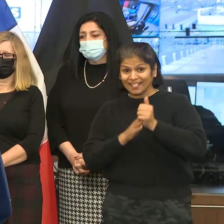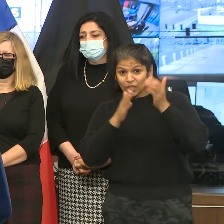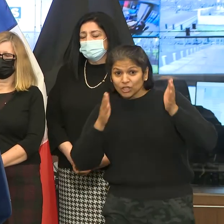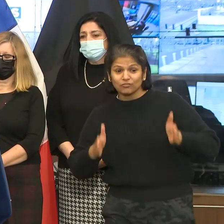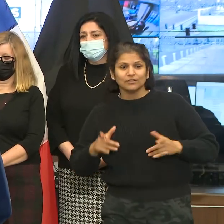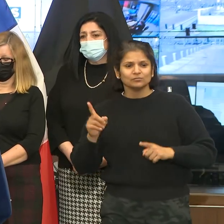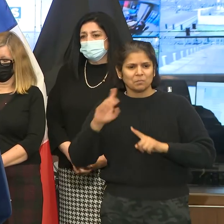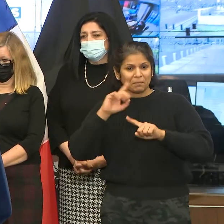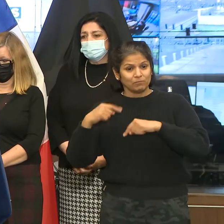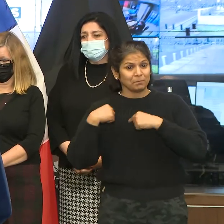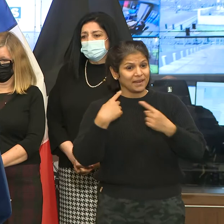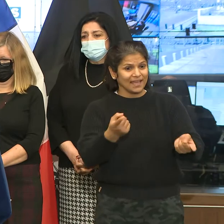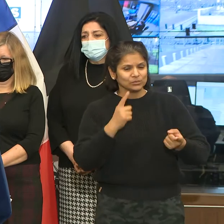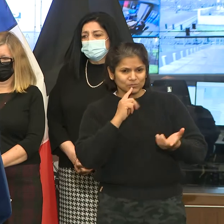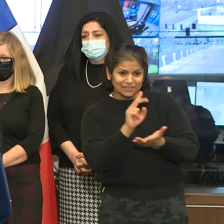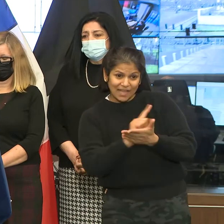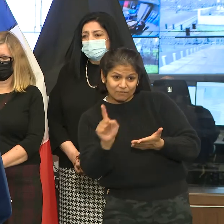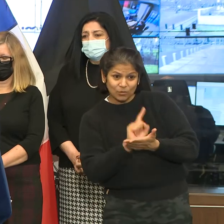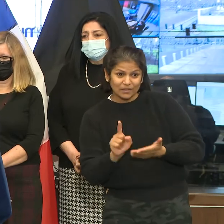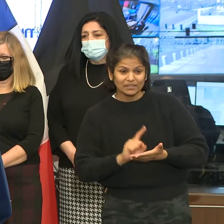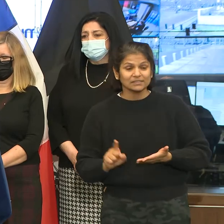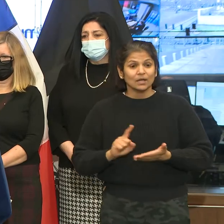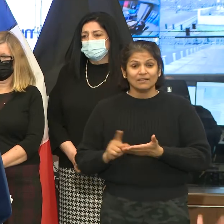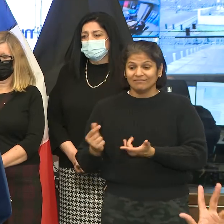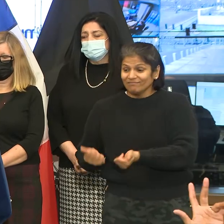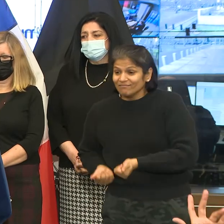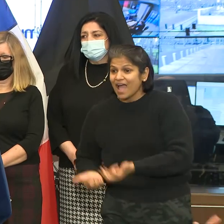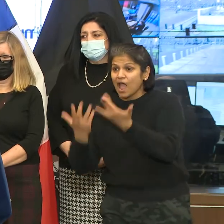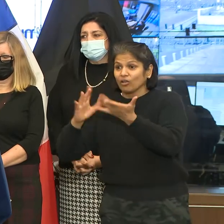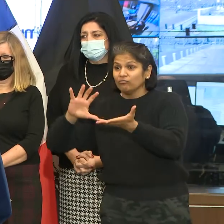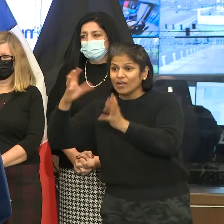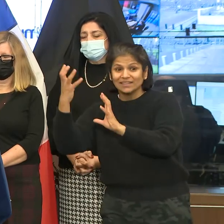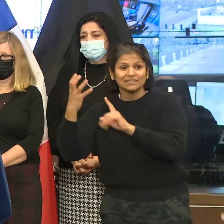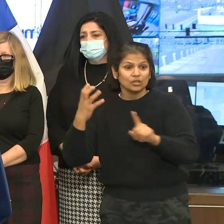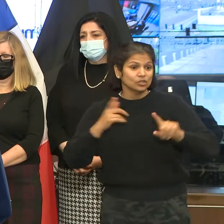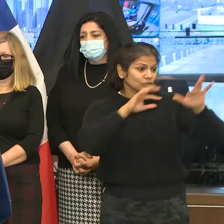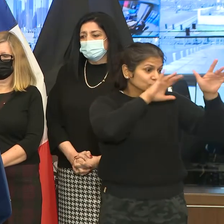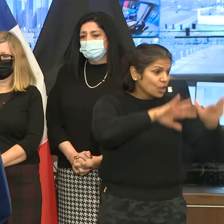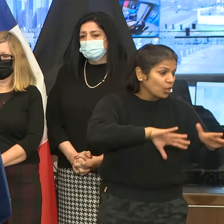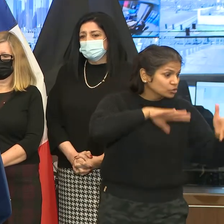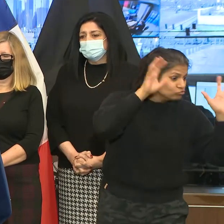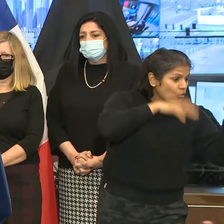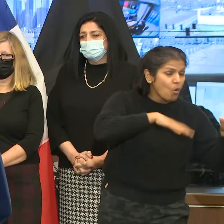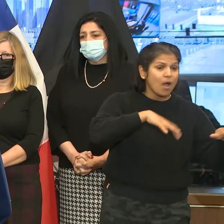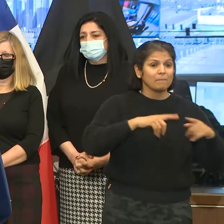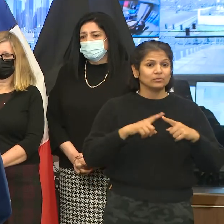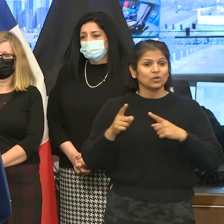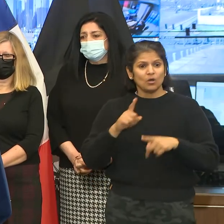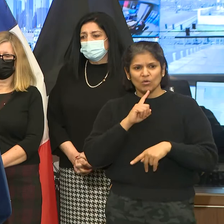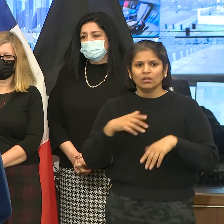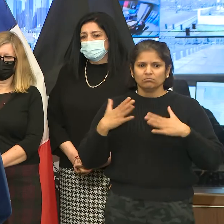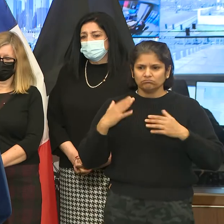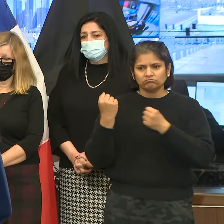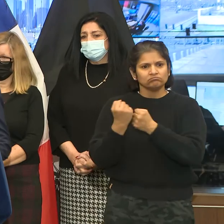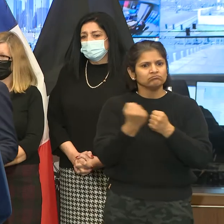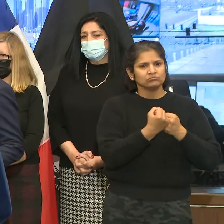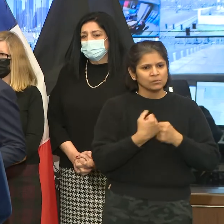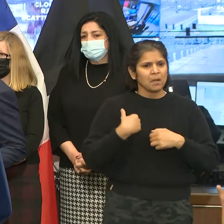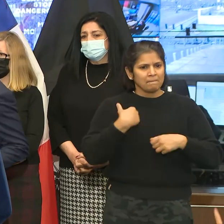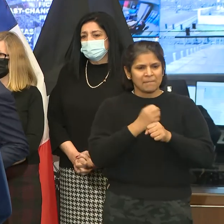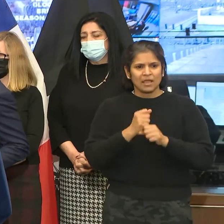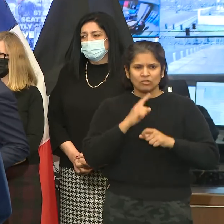through fires and snowstorms, has been impressive, and I know that we're going to make a great team. And Mr. Mayor, I'm not sure if you know this,